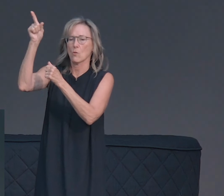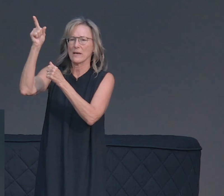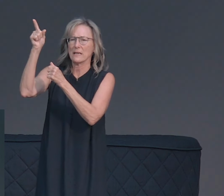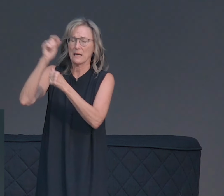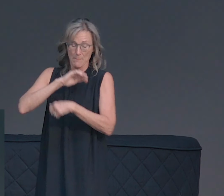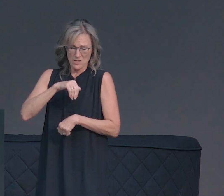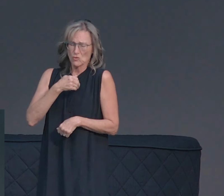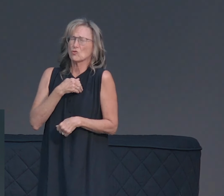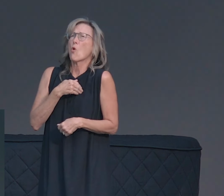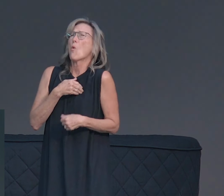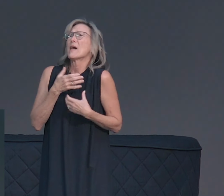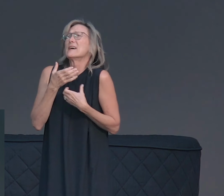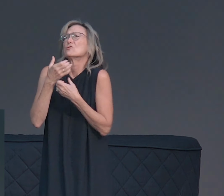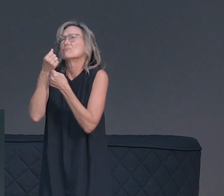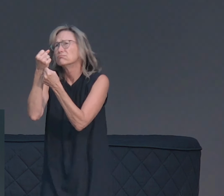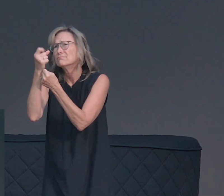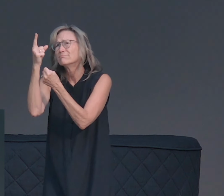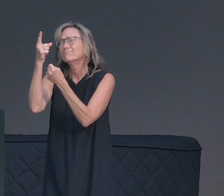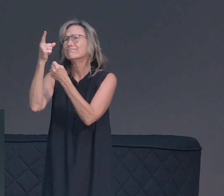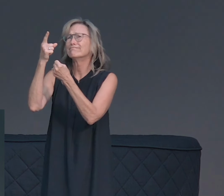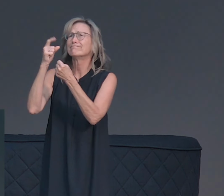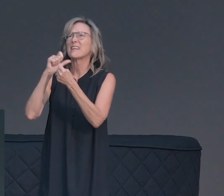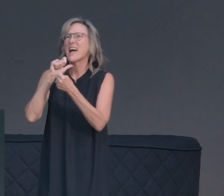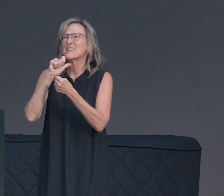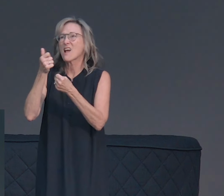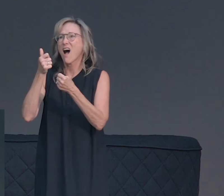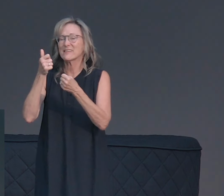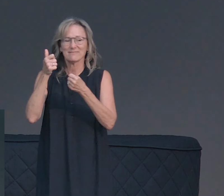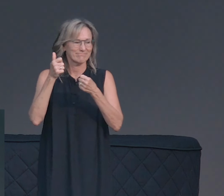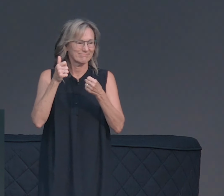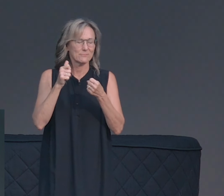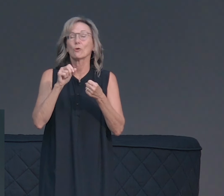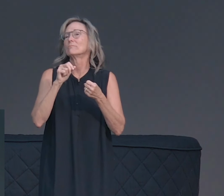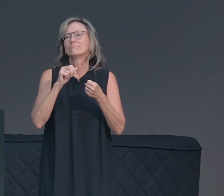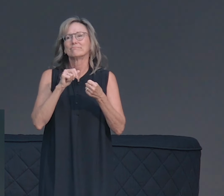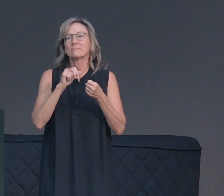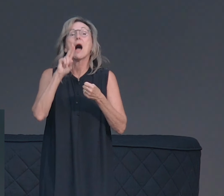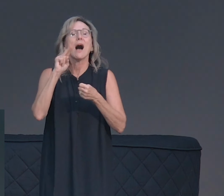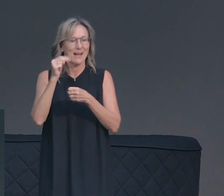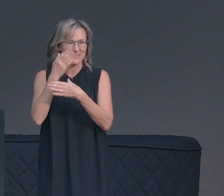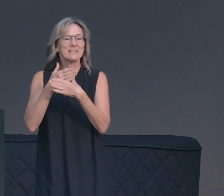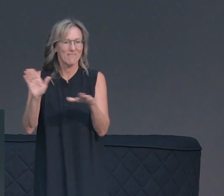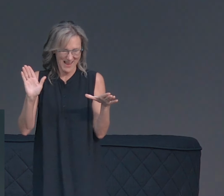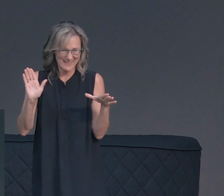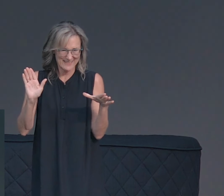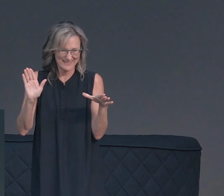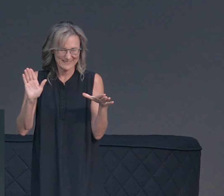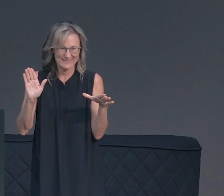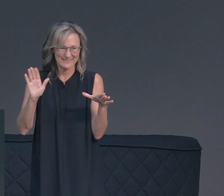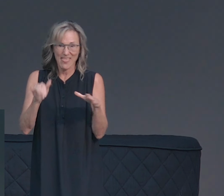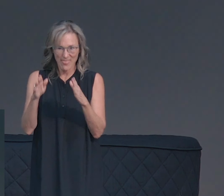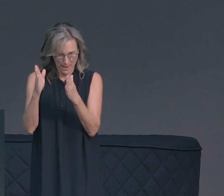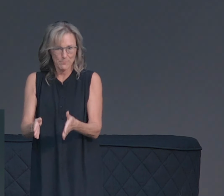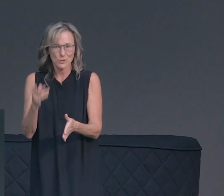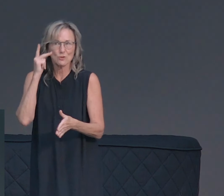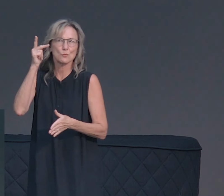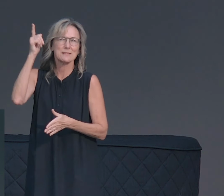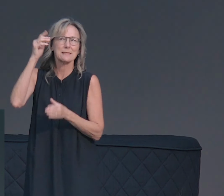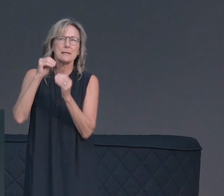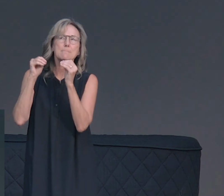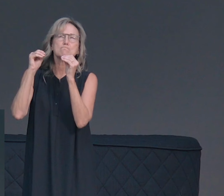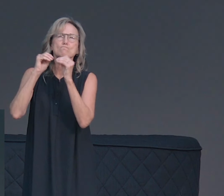surrendered soul, a trusting soul, an undivided soul. That person will see God more clearly.